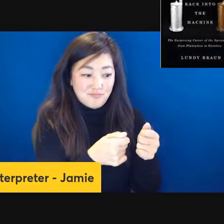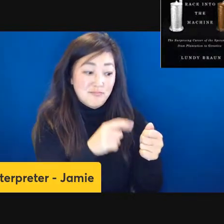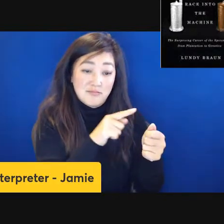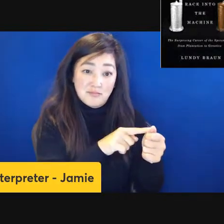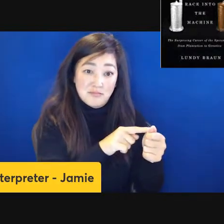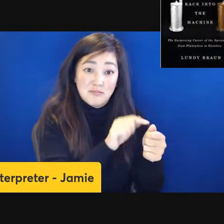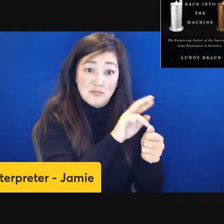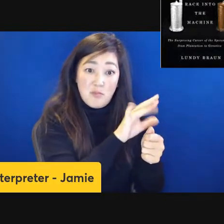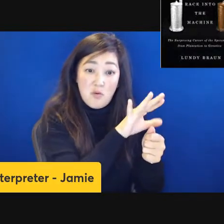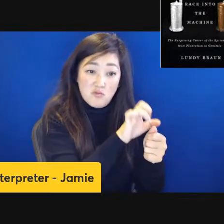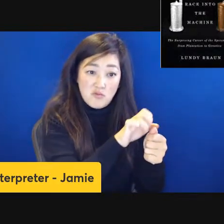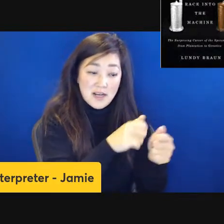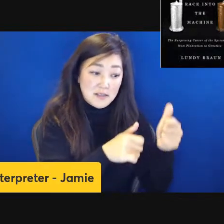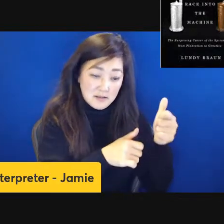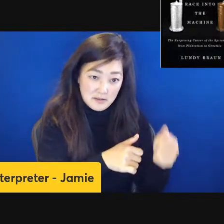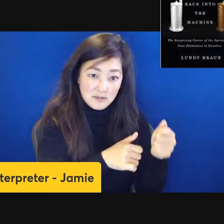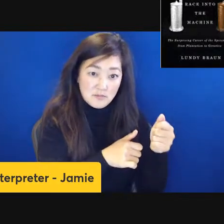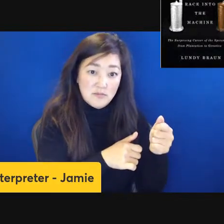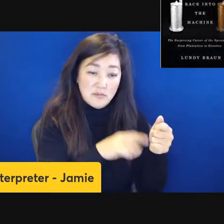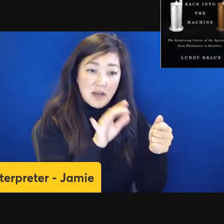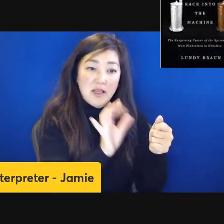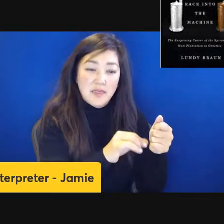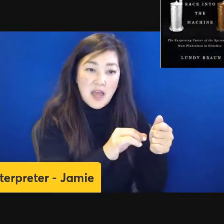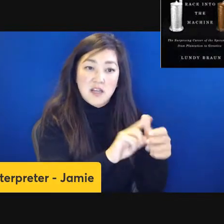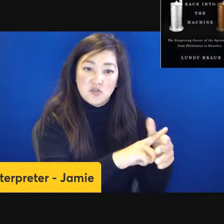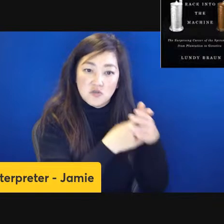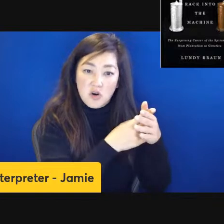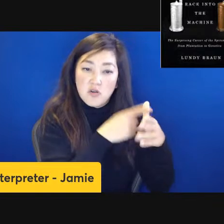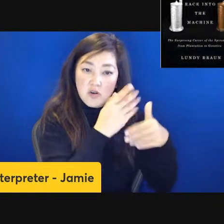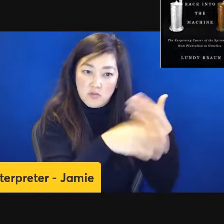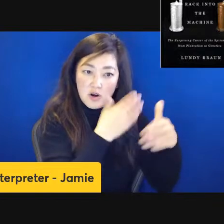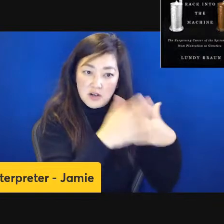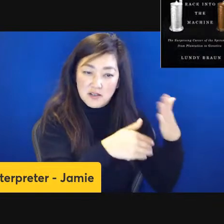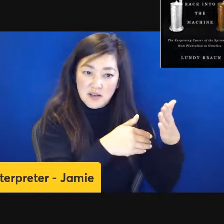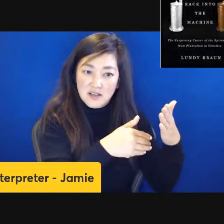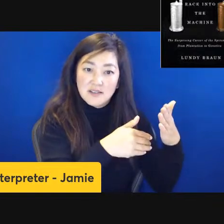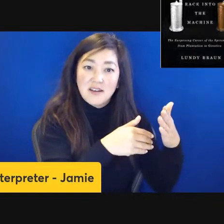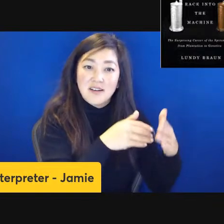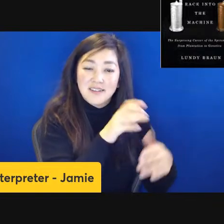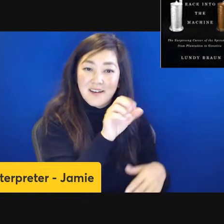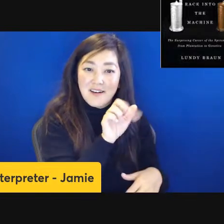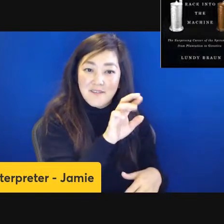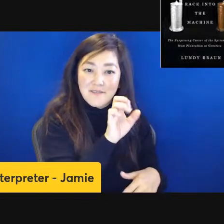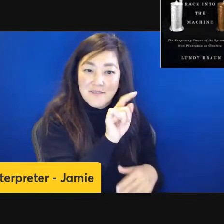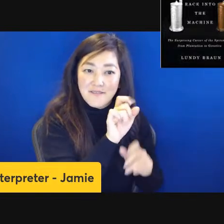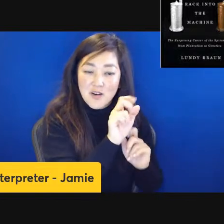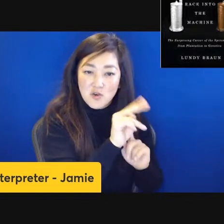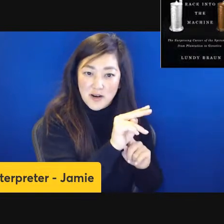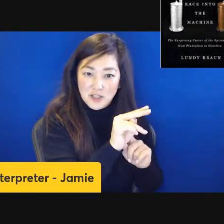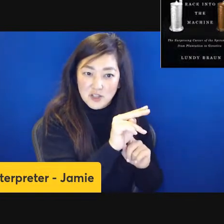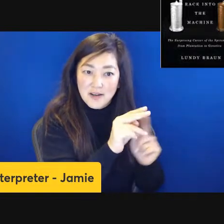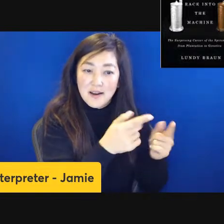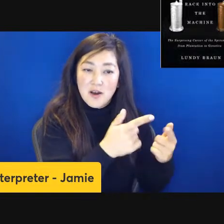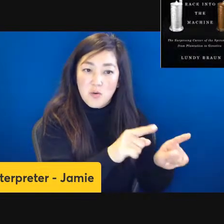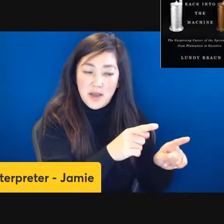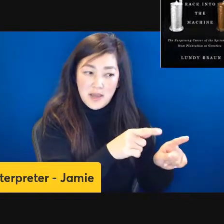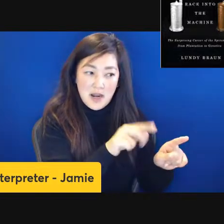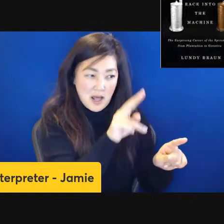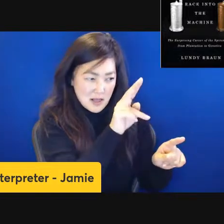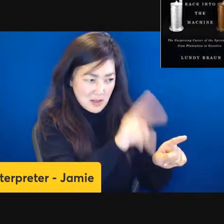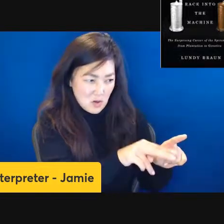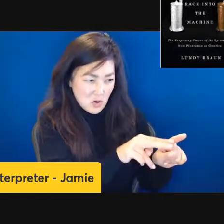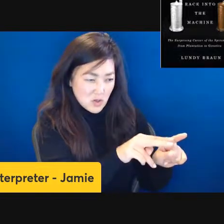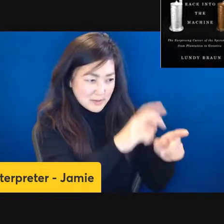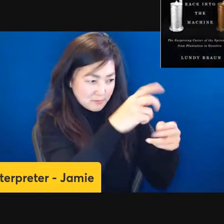race activated a process of correction for when I went into the spec sheets and looked at